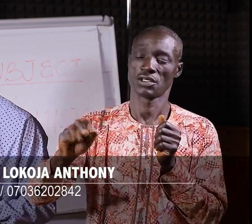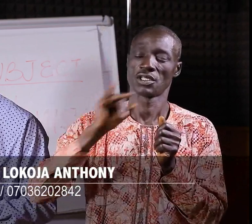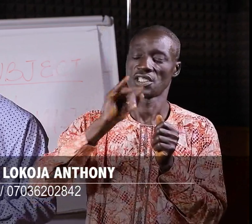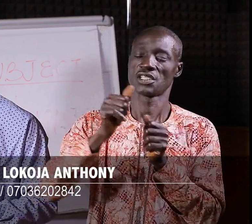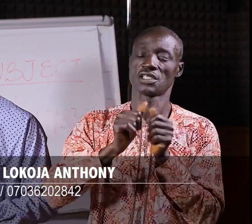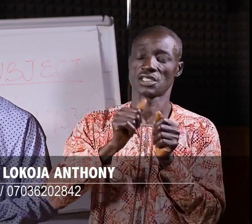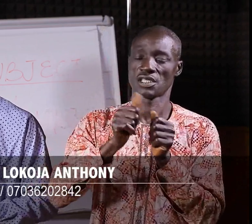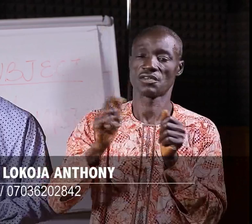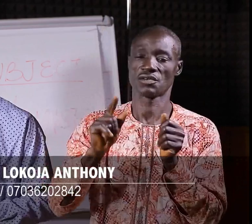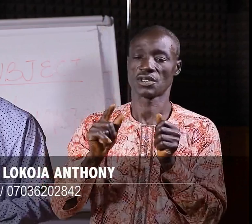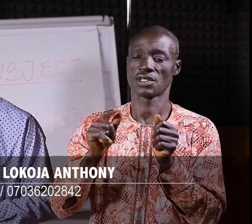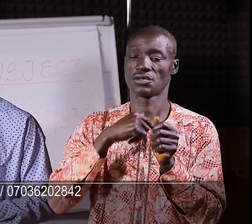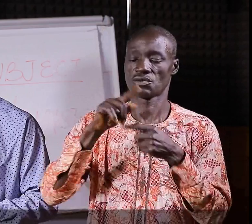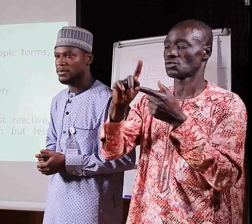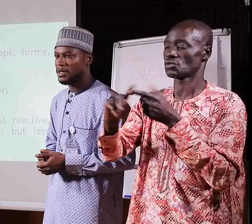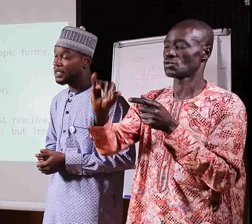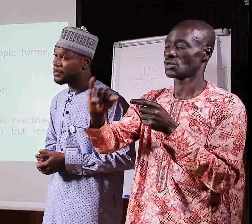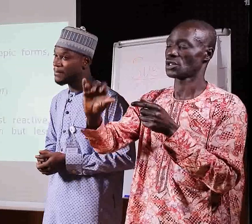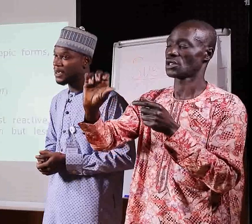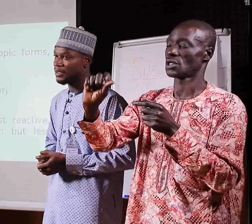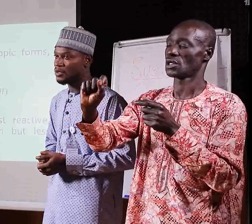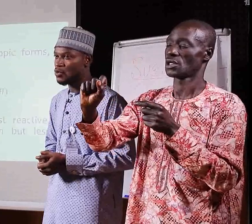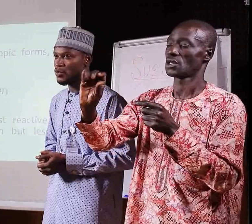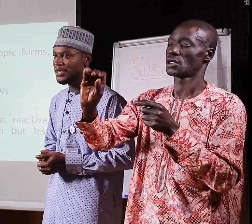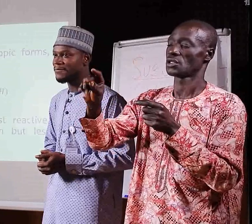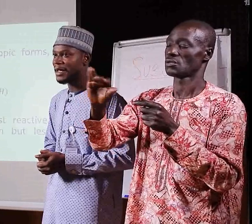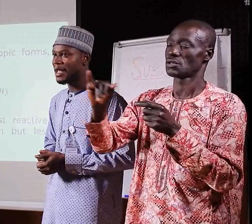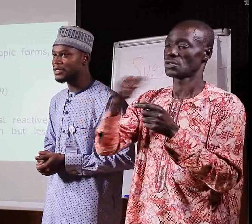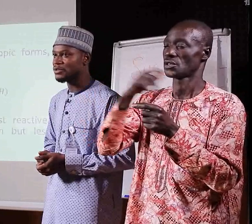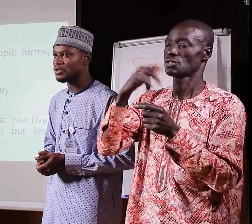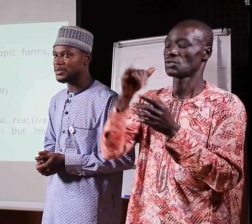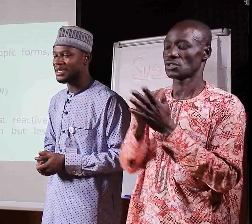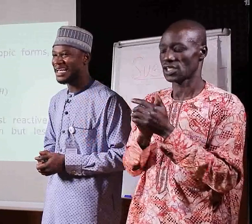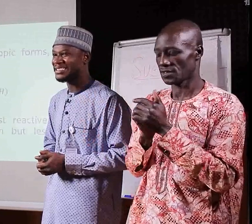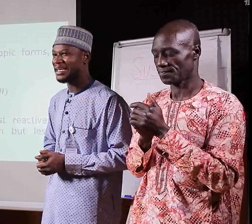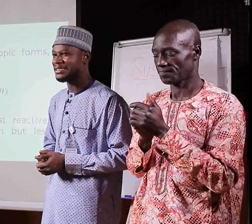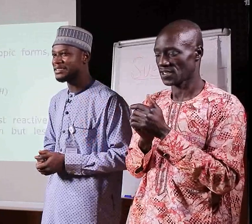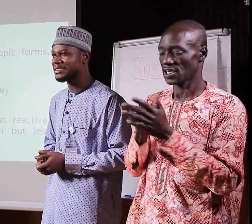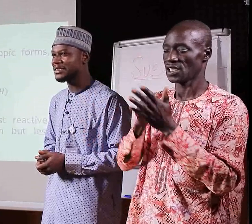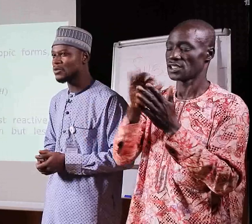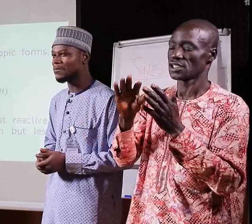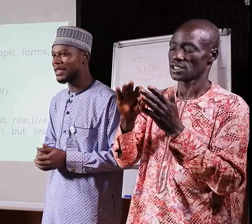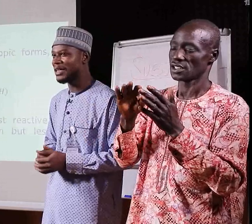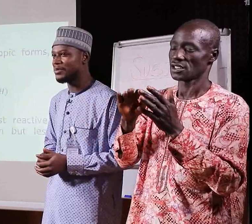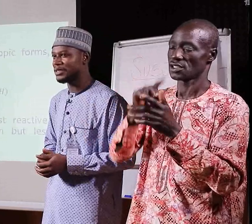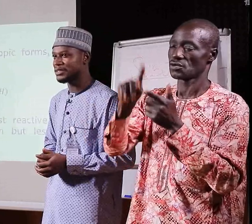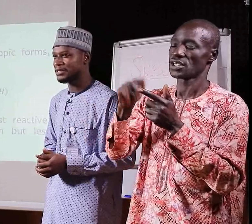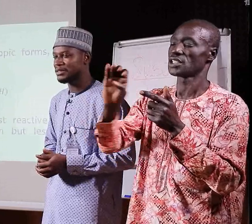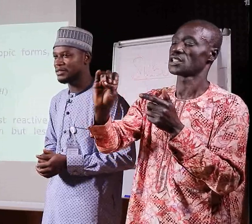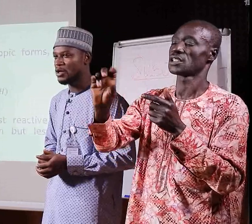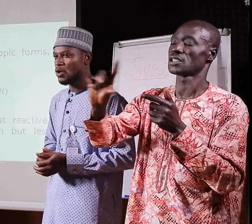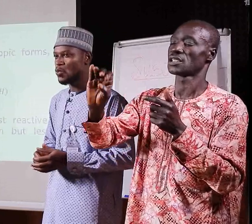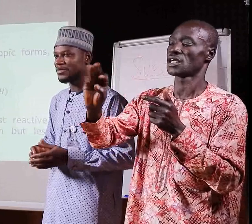that, we'll go to isotopes. Remember, we define isotopes as the existence of